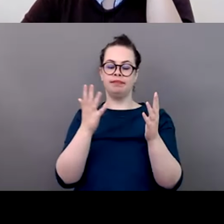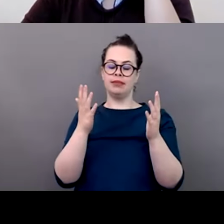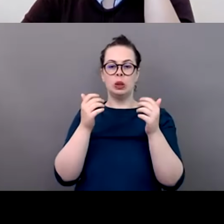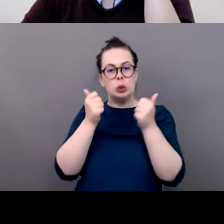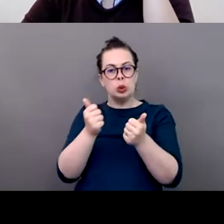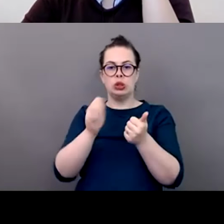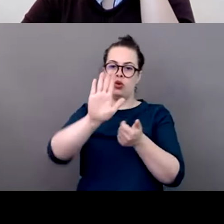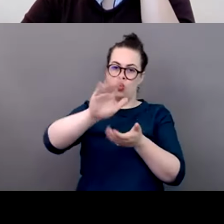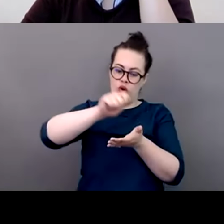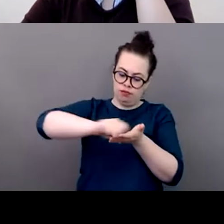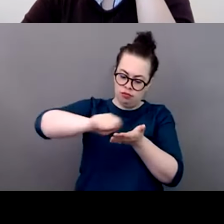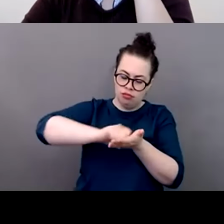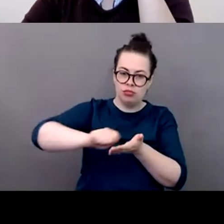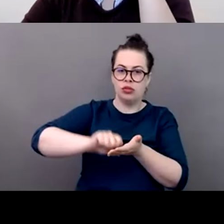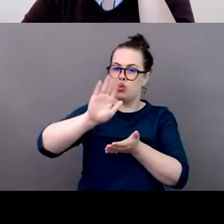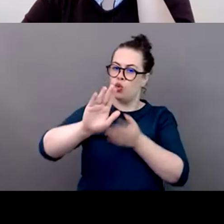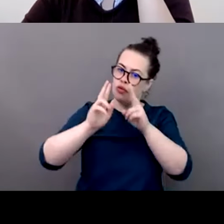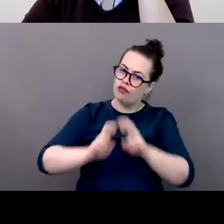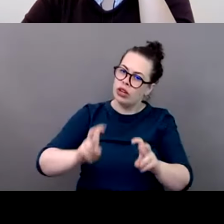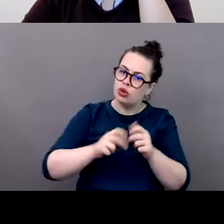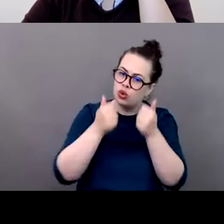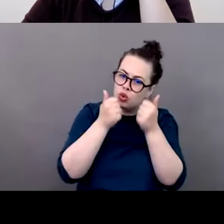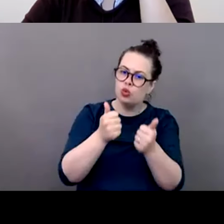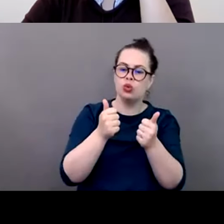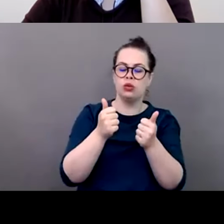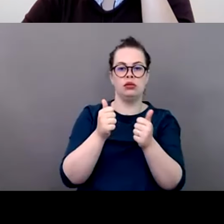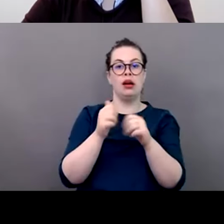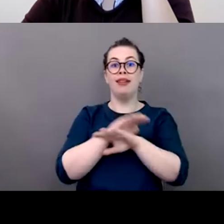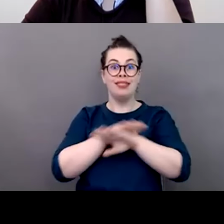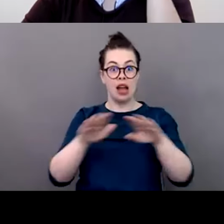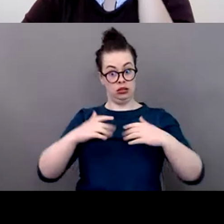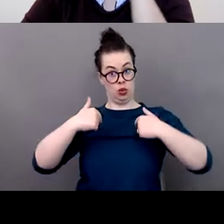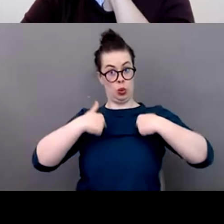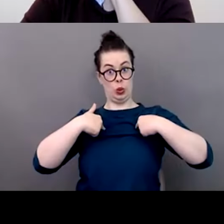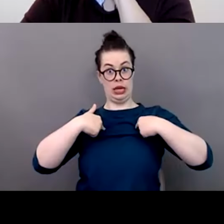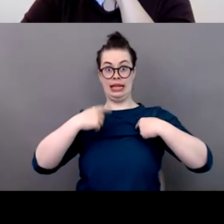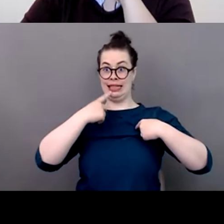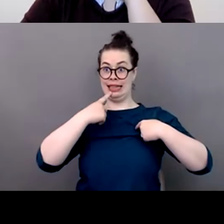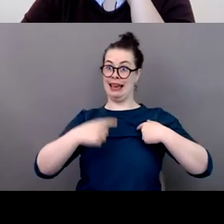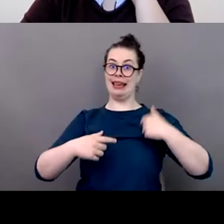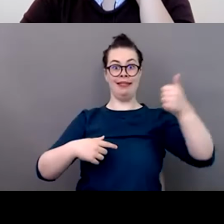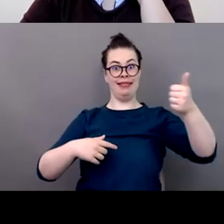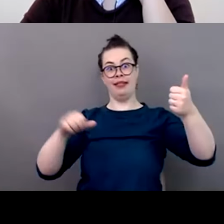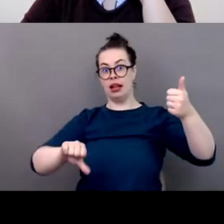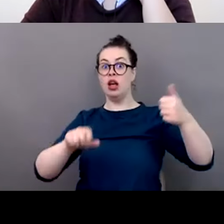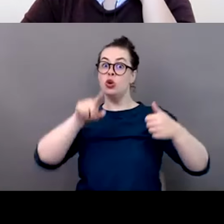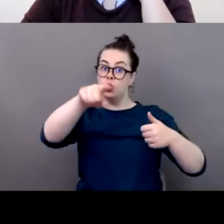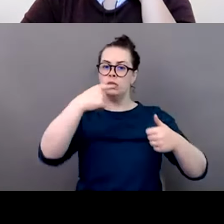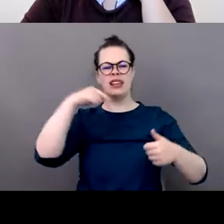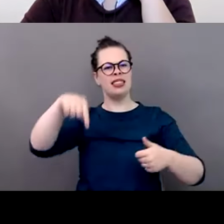your findings, but do not expect the CRPD committee to cite your findings, because it